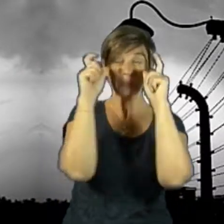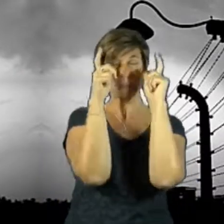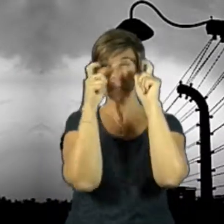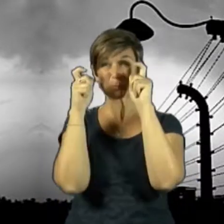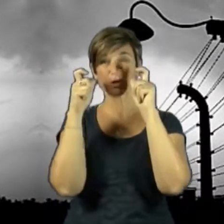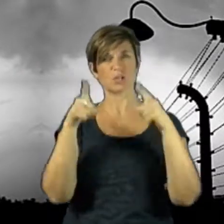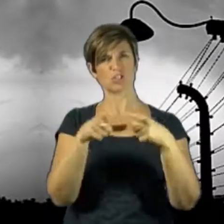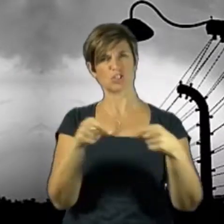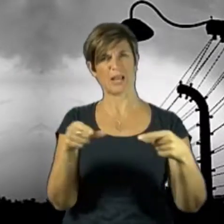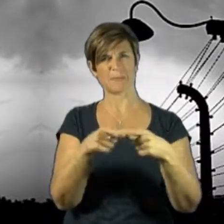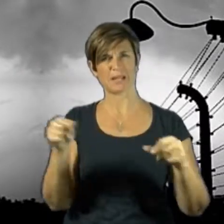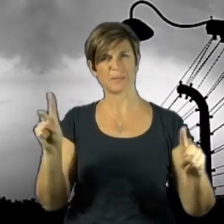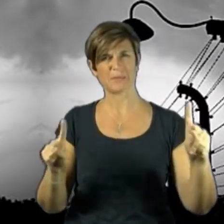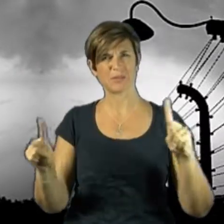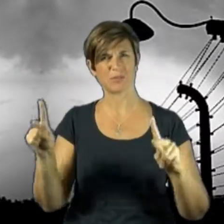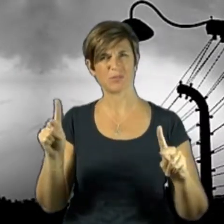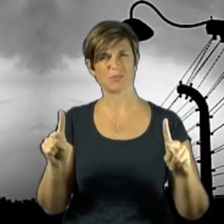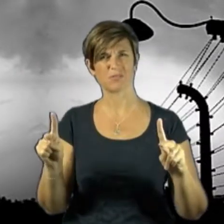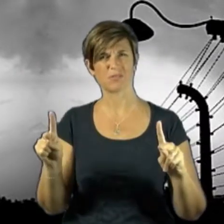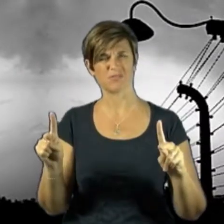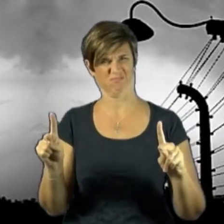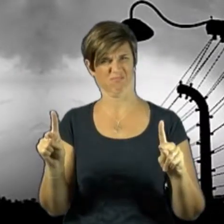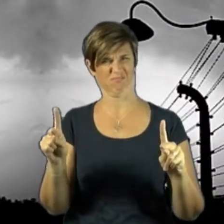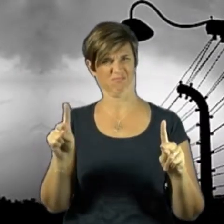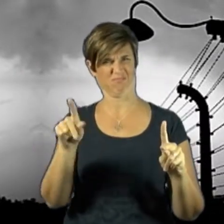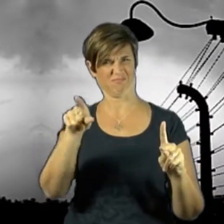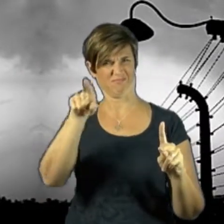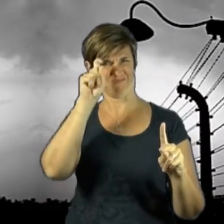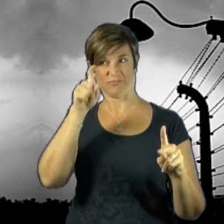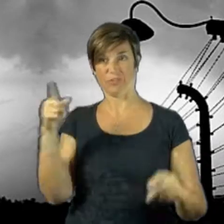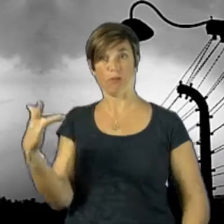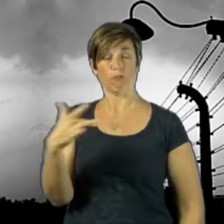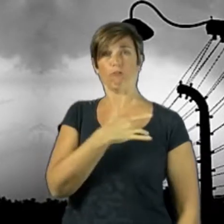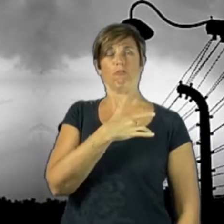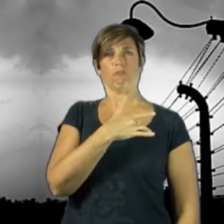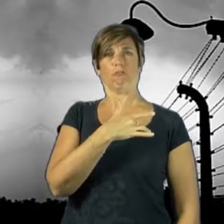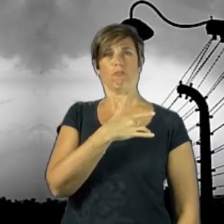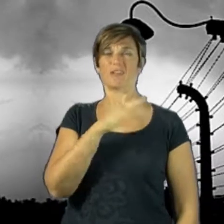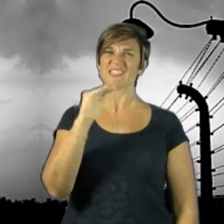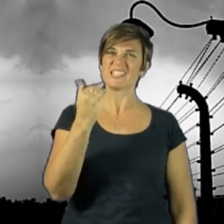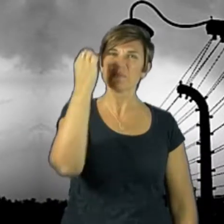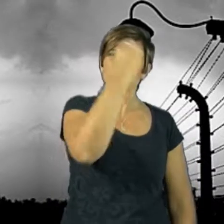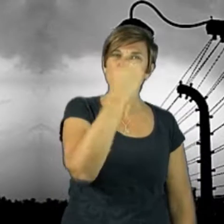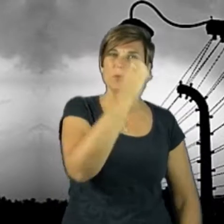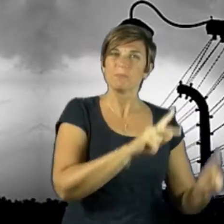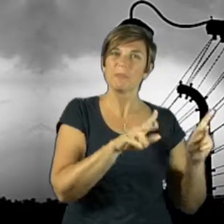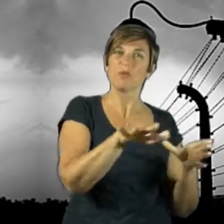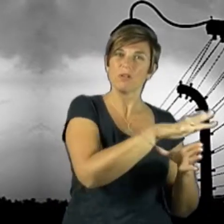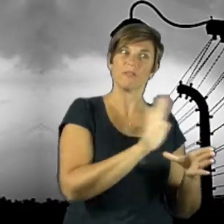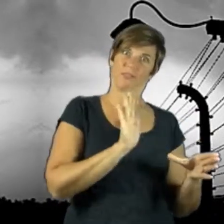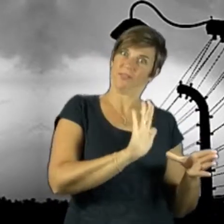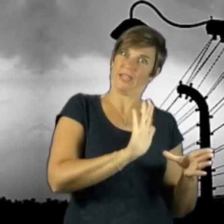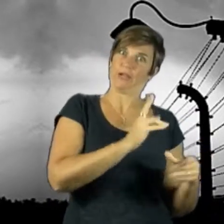Especially the Japanese, who you would suppose wouldn't be as emotionally touched as the Europeans.